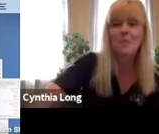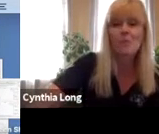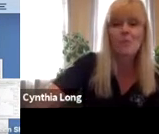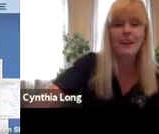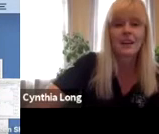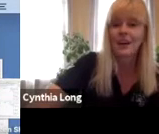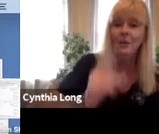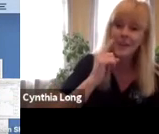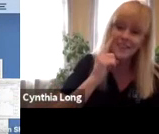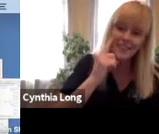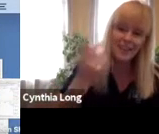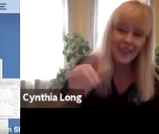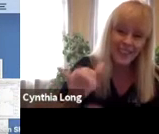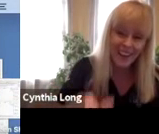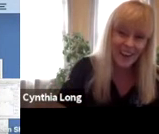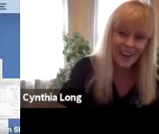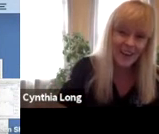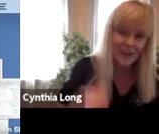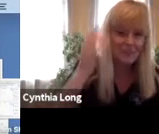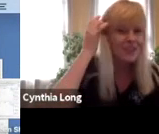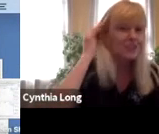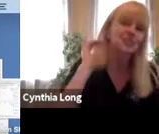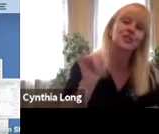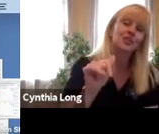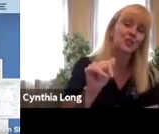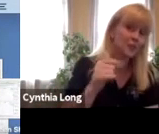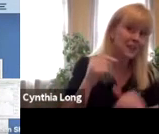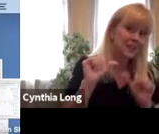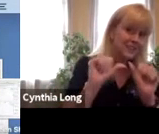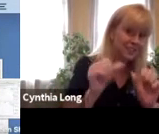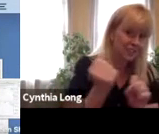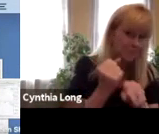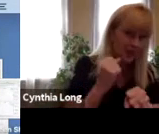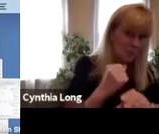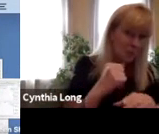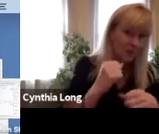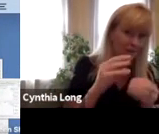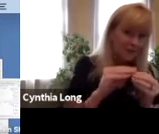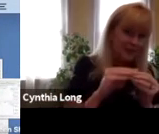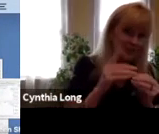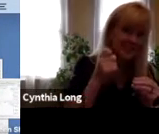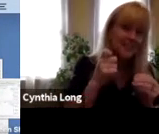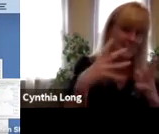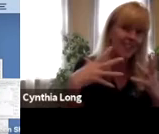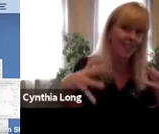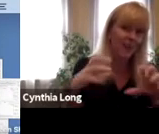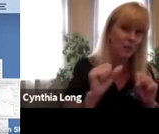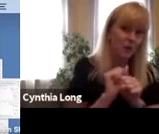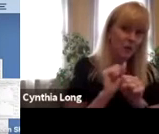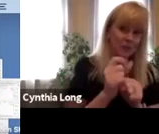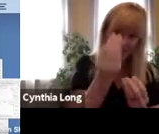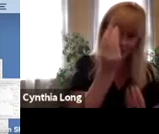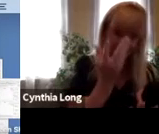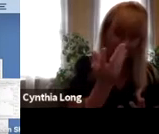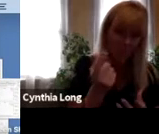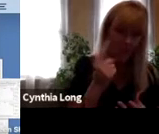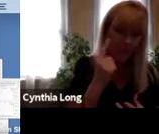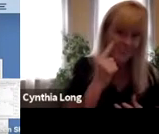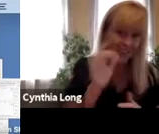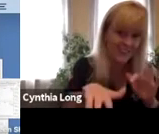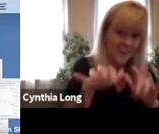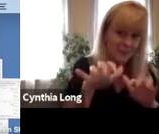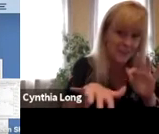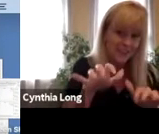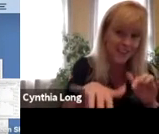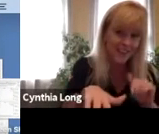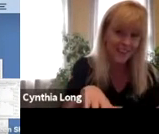Sign. Okay, what do you think about that? Should we continue to make more? Because it is a lot of work, but let me